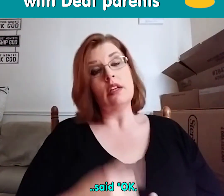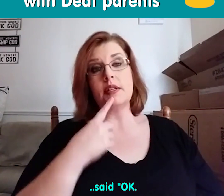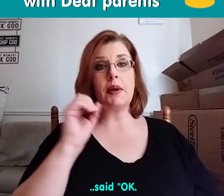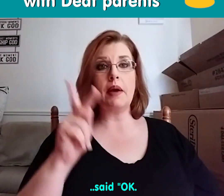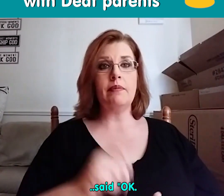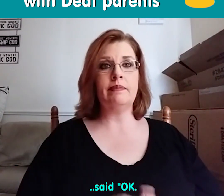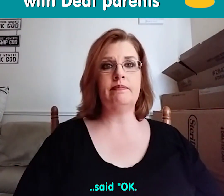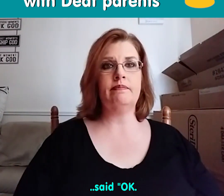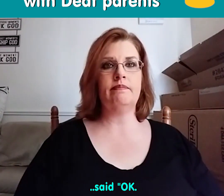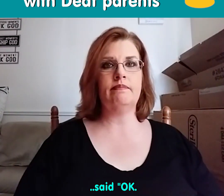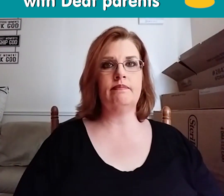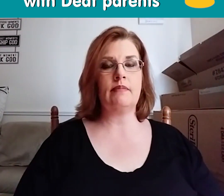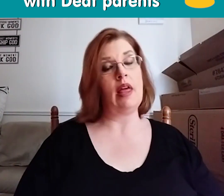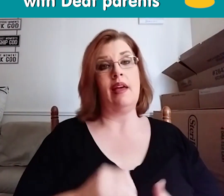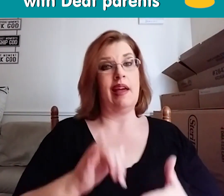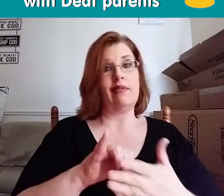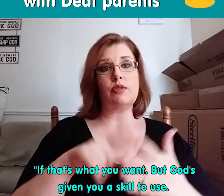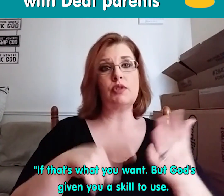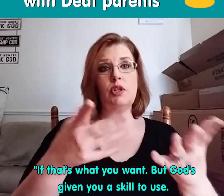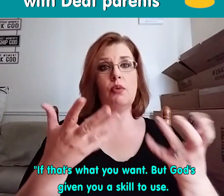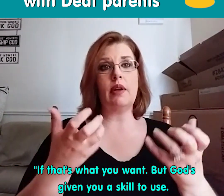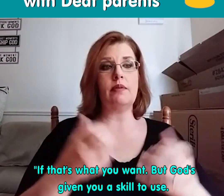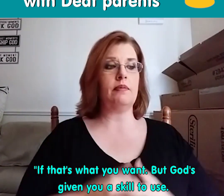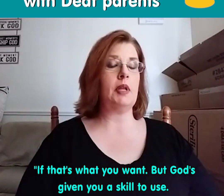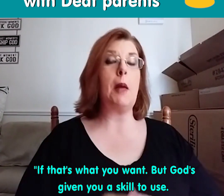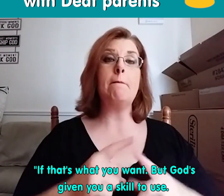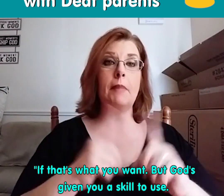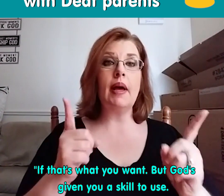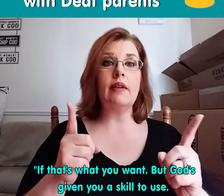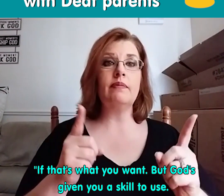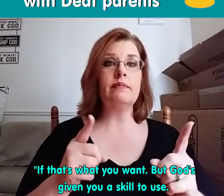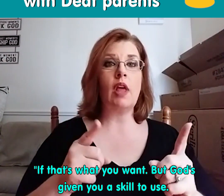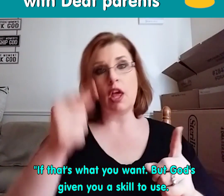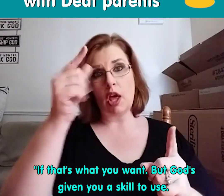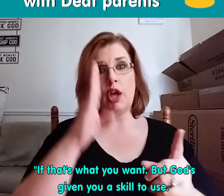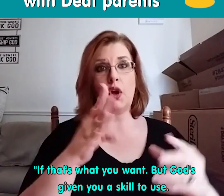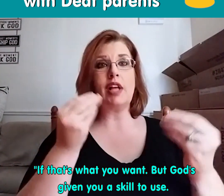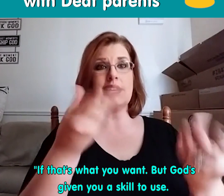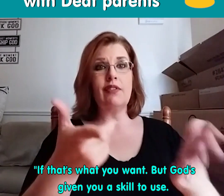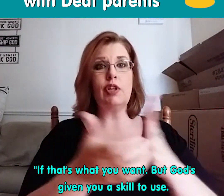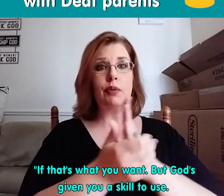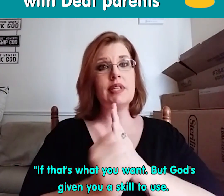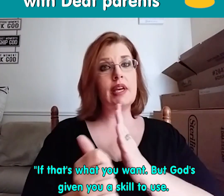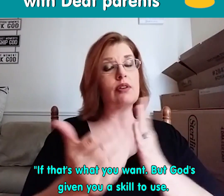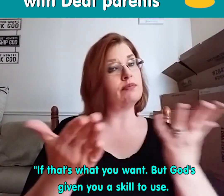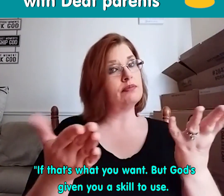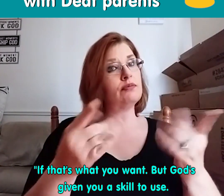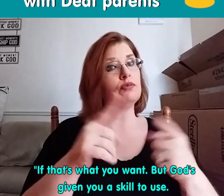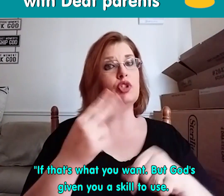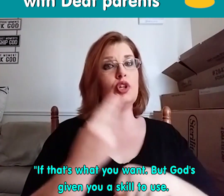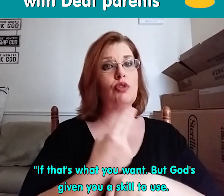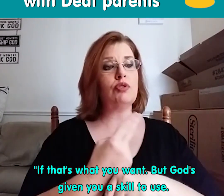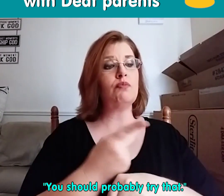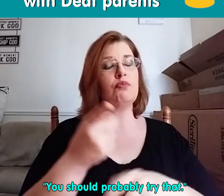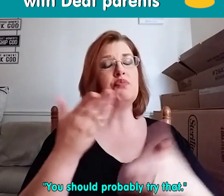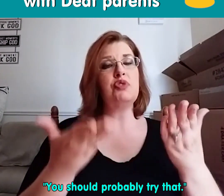said, okay, that's what you want. But God's given you a skill to use. You